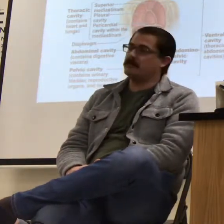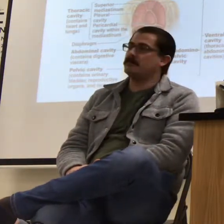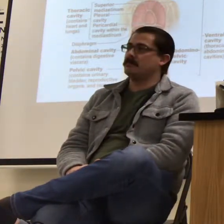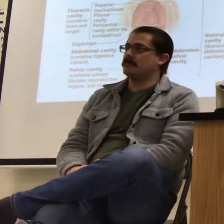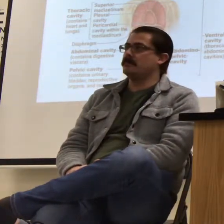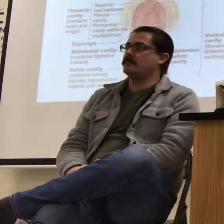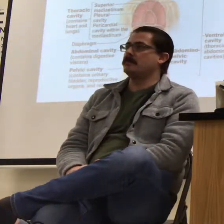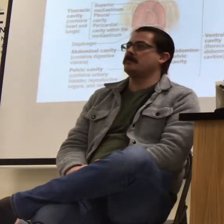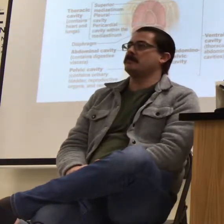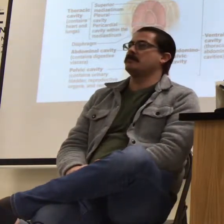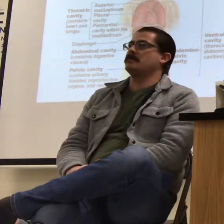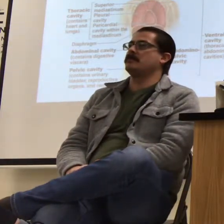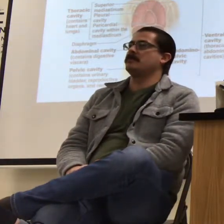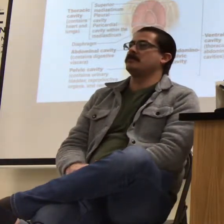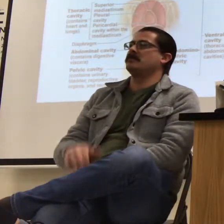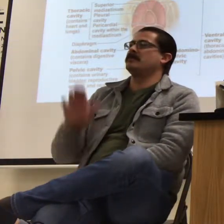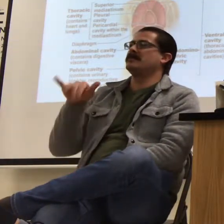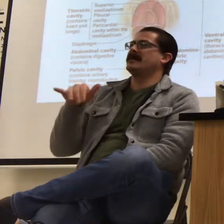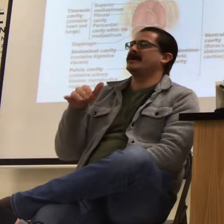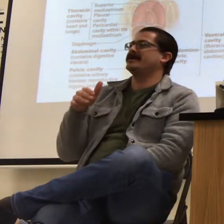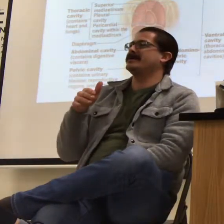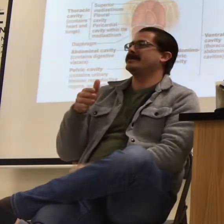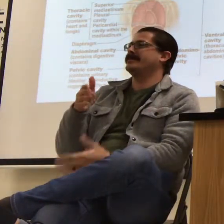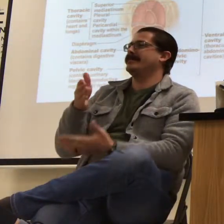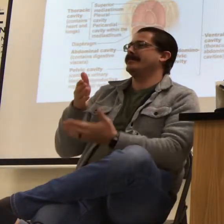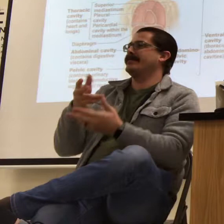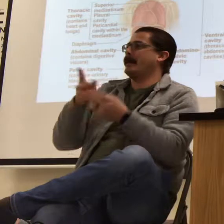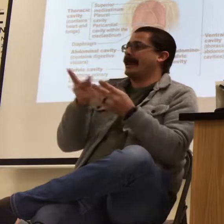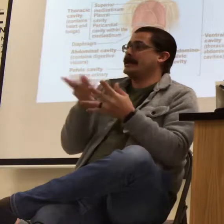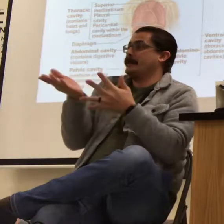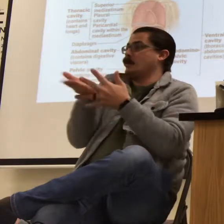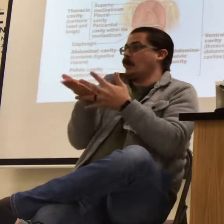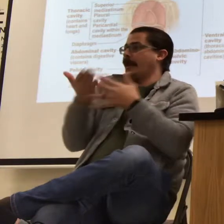Think of it as the space between lungs.